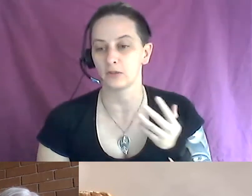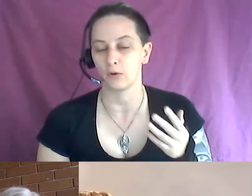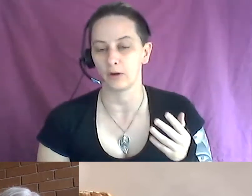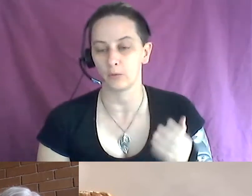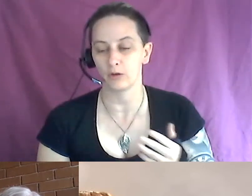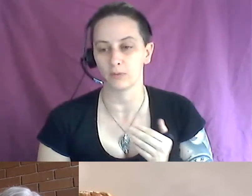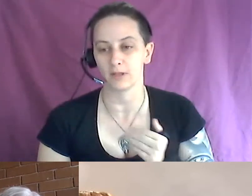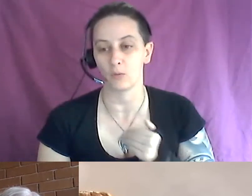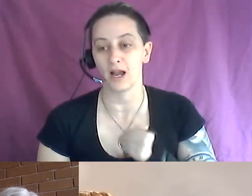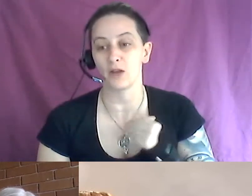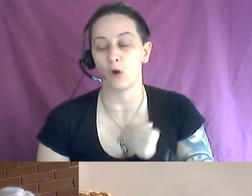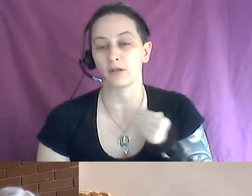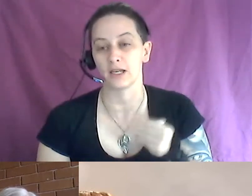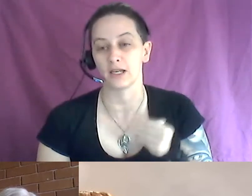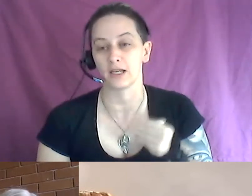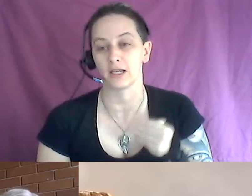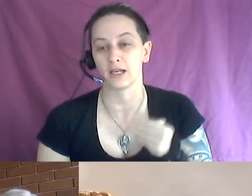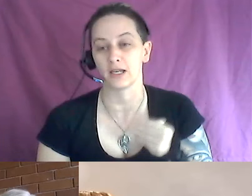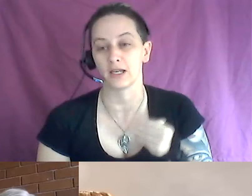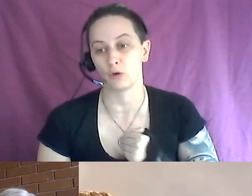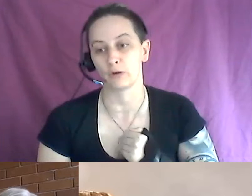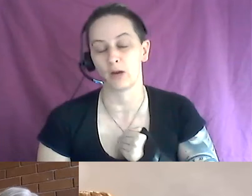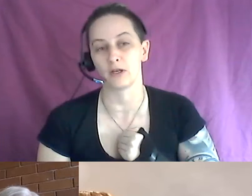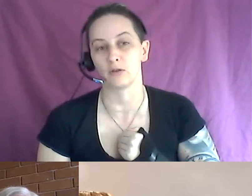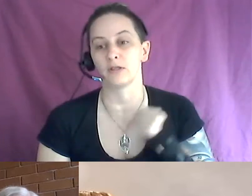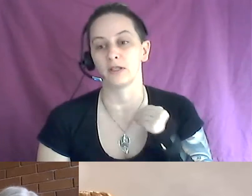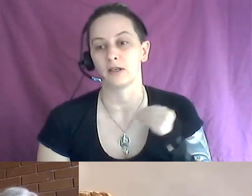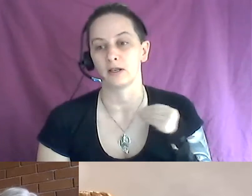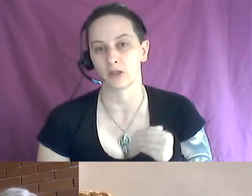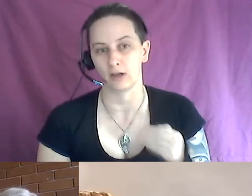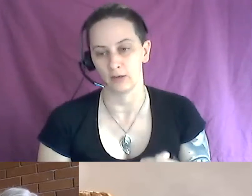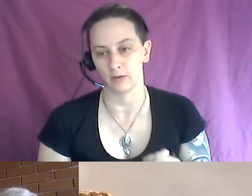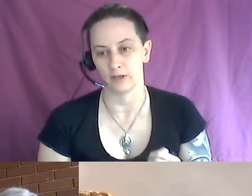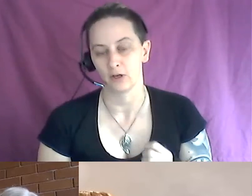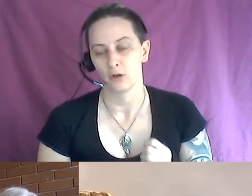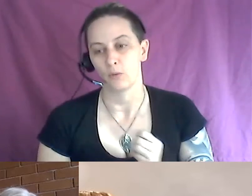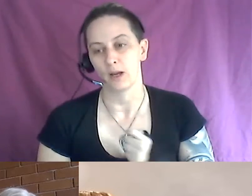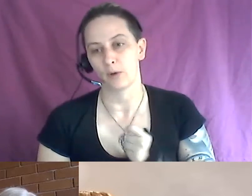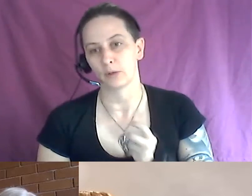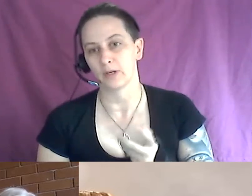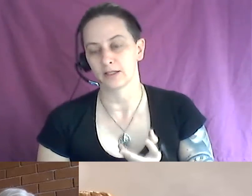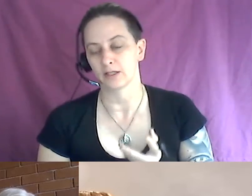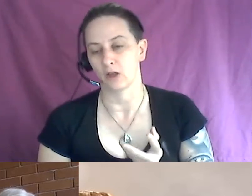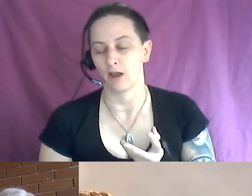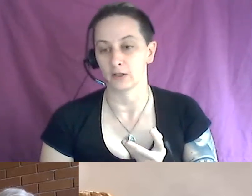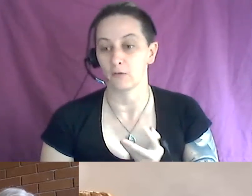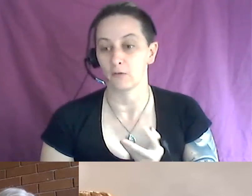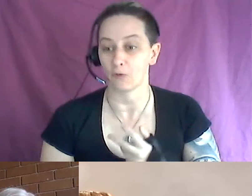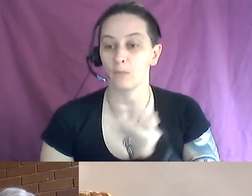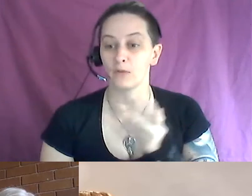presentations or workshops that we are not teaching sign language, nor are we using sign language. We are borrowing our signs from